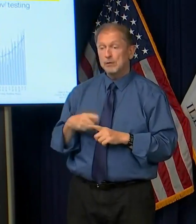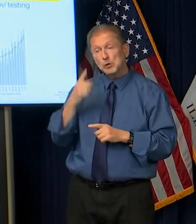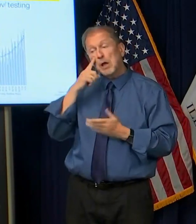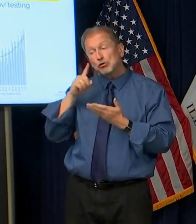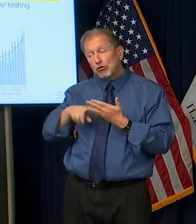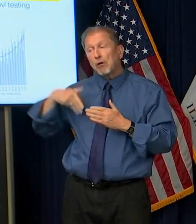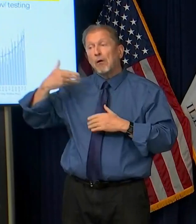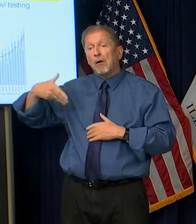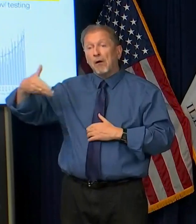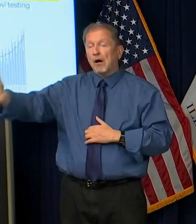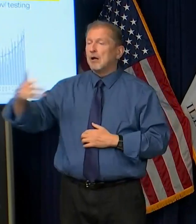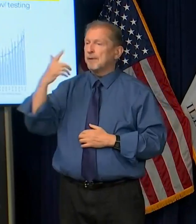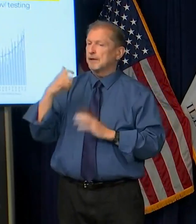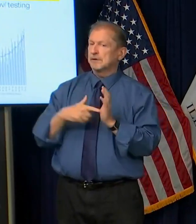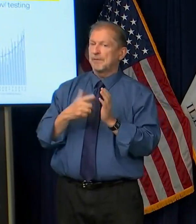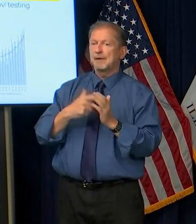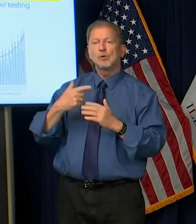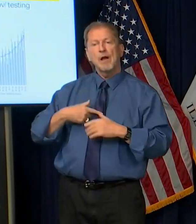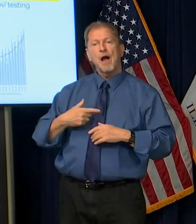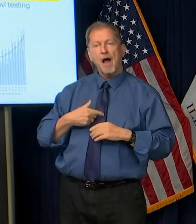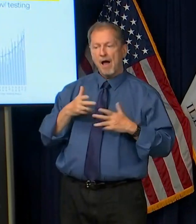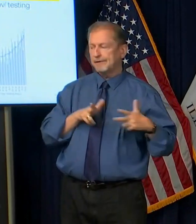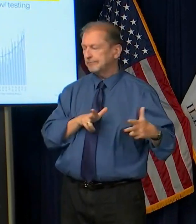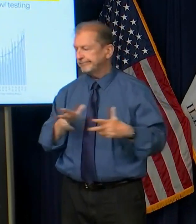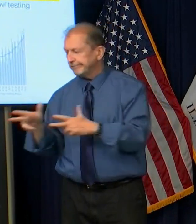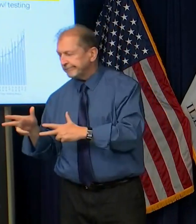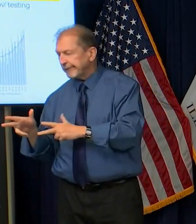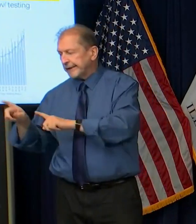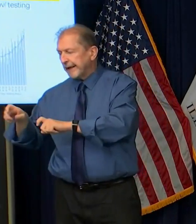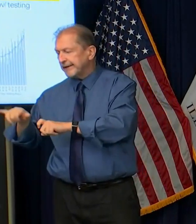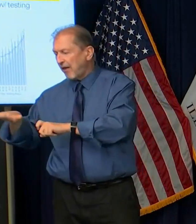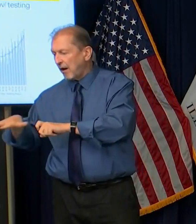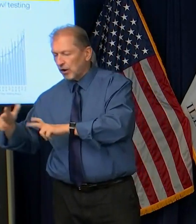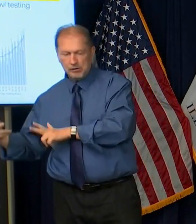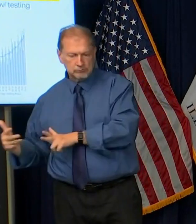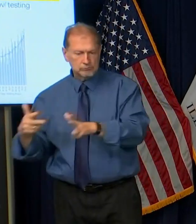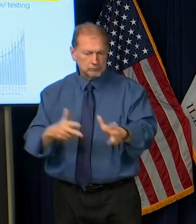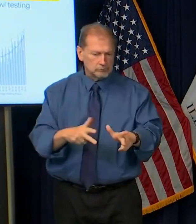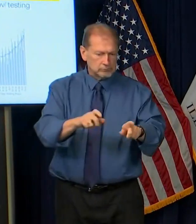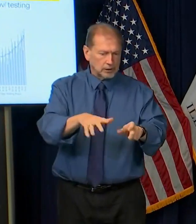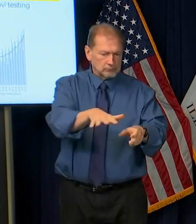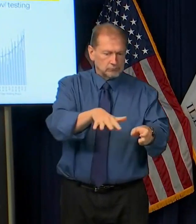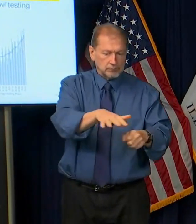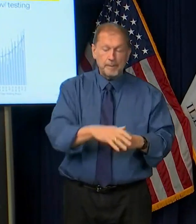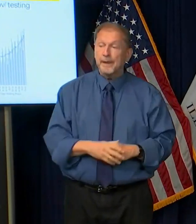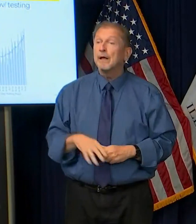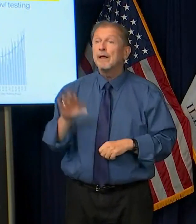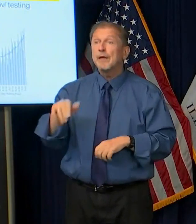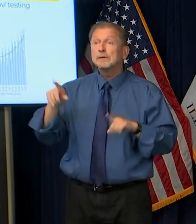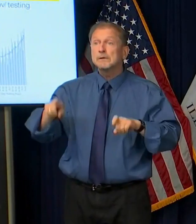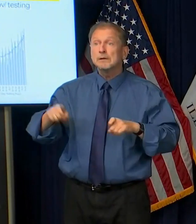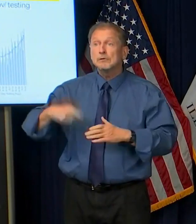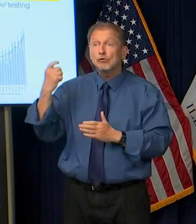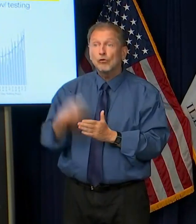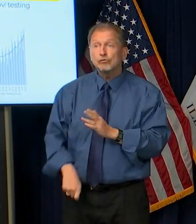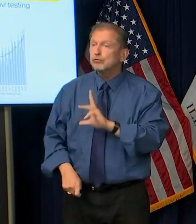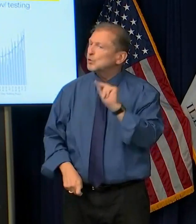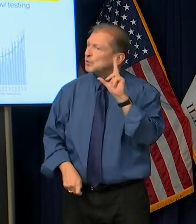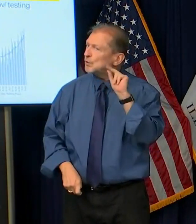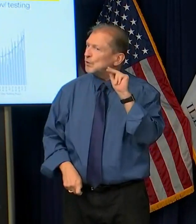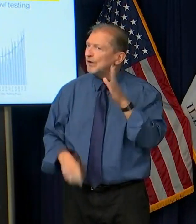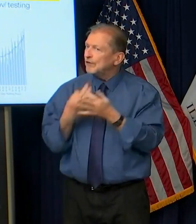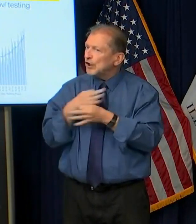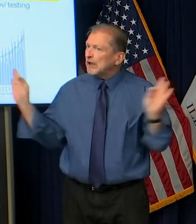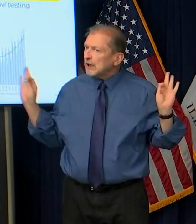need. And remember, these tests are free and fast and available to anyone who shows up, though some of our most